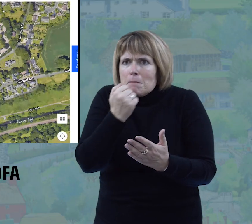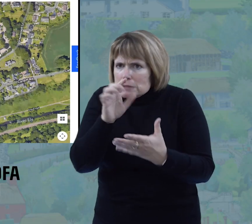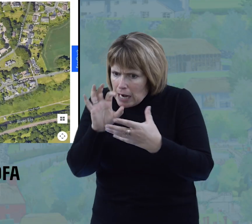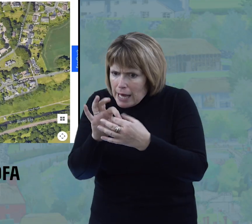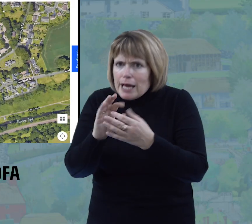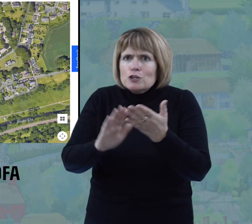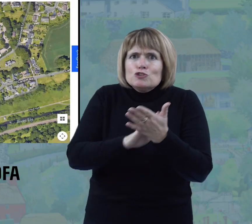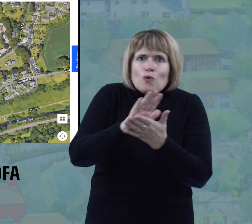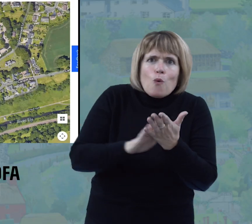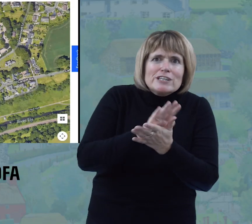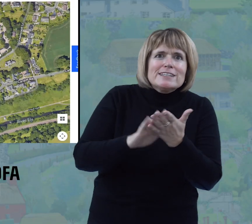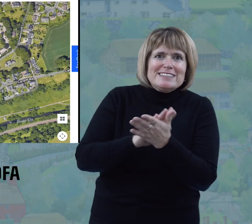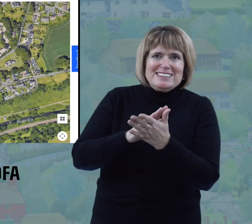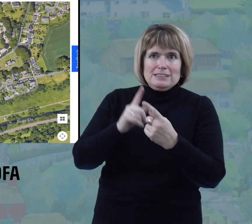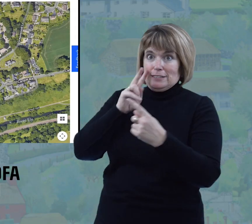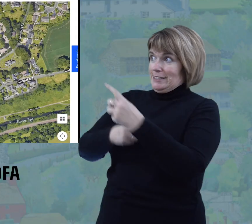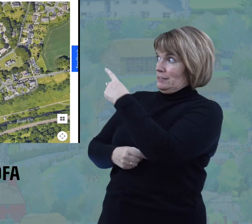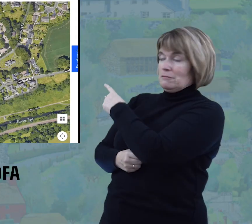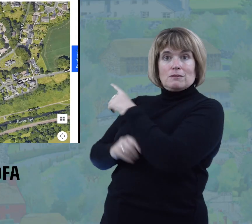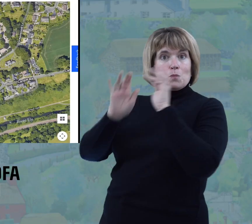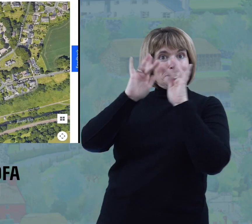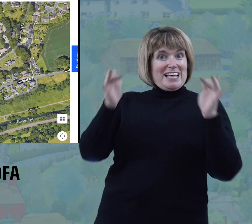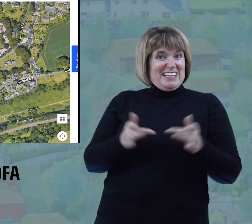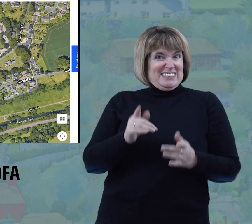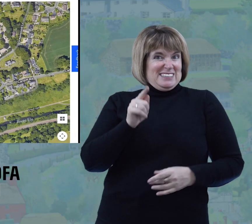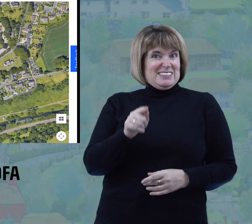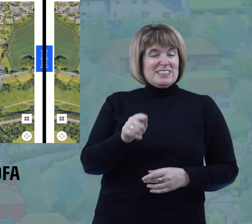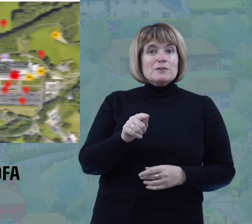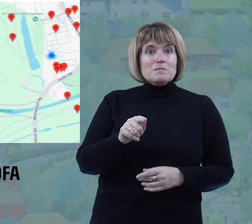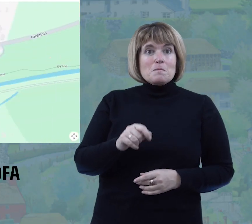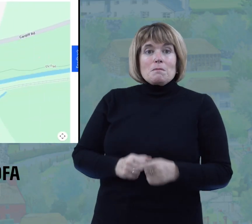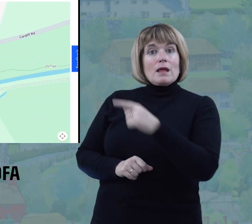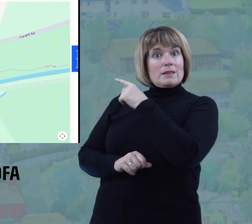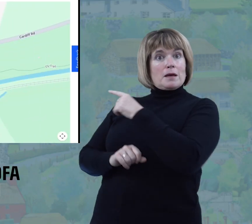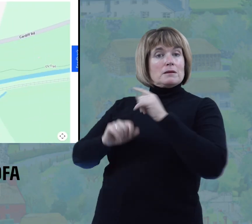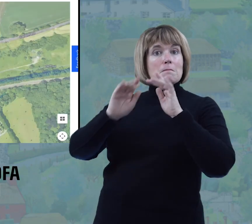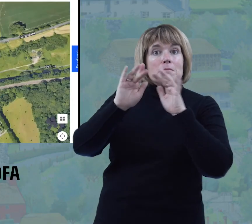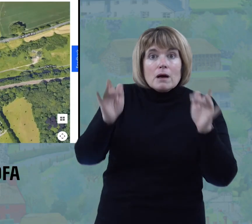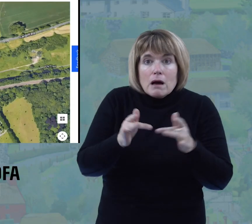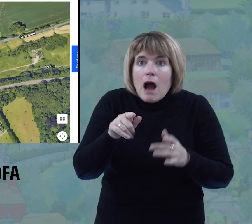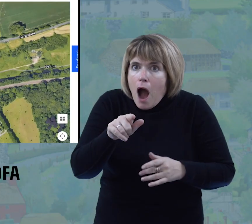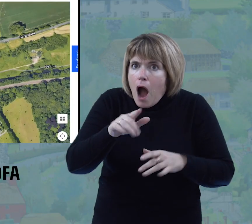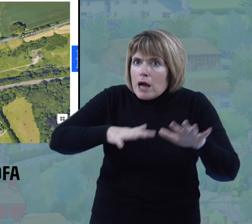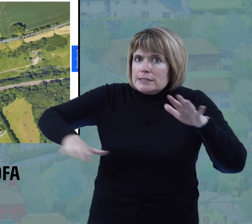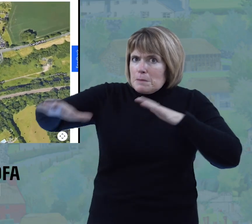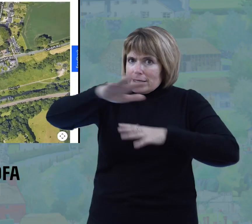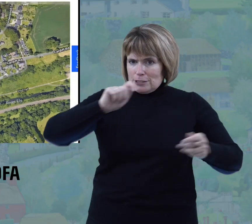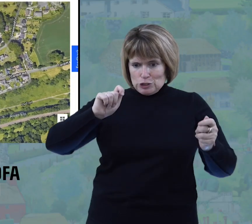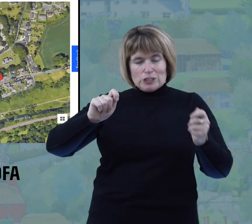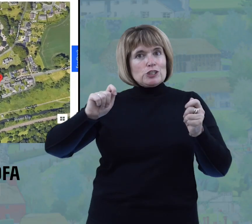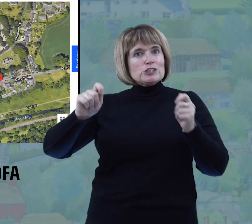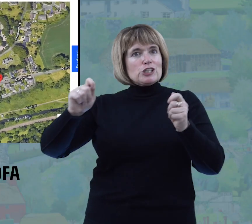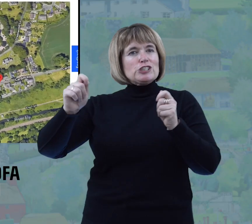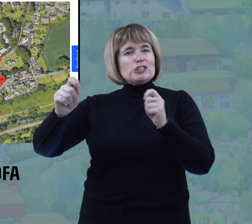objects and stories that can be found across the People's Collection Wales website. These maps can show how the physical space has changed